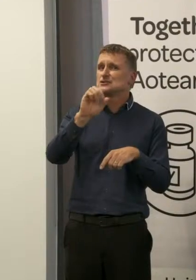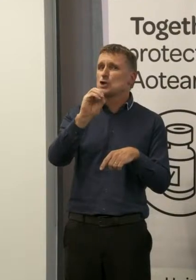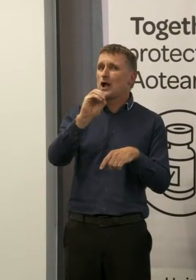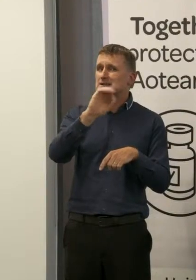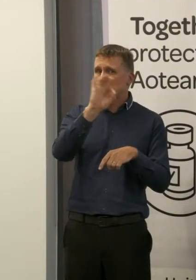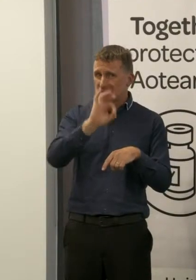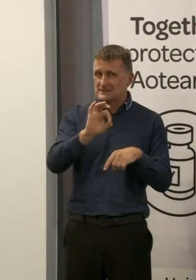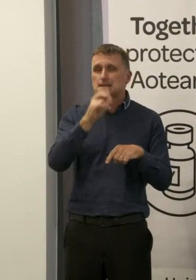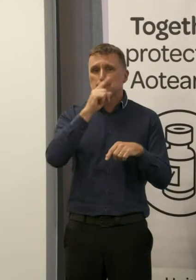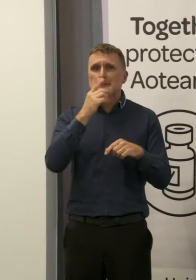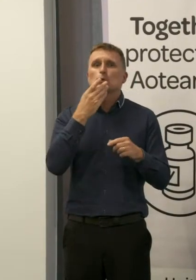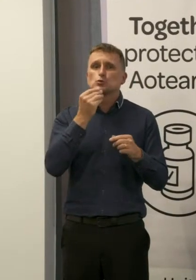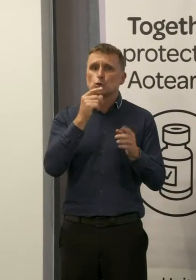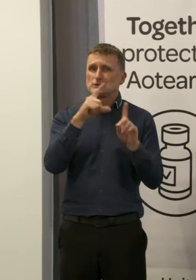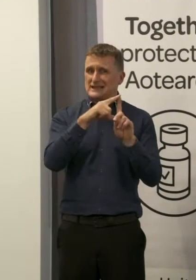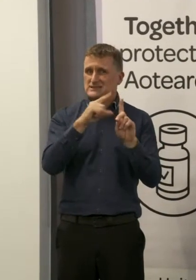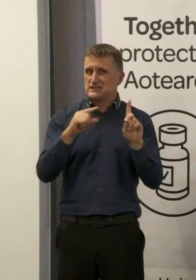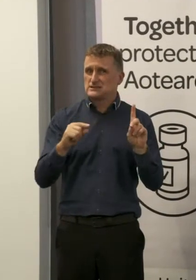self-serve digitally.